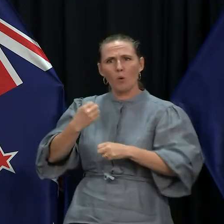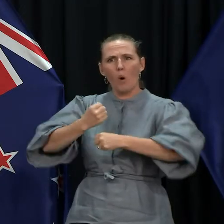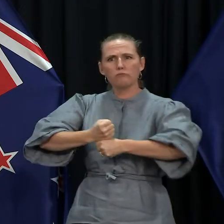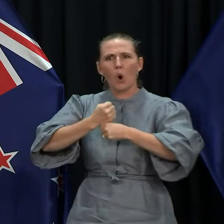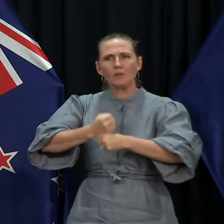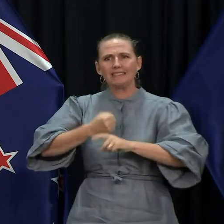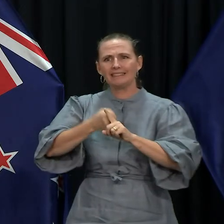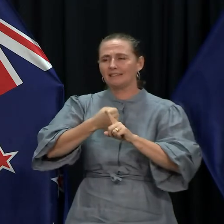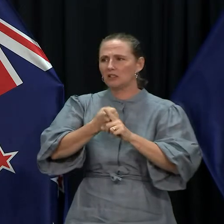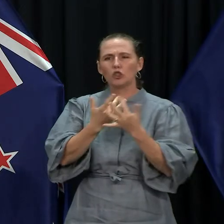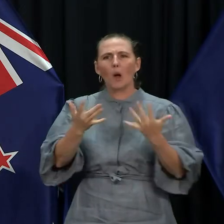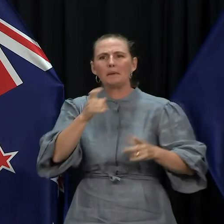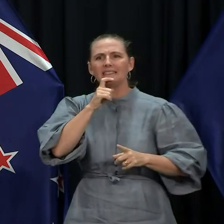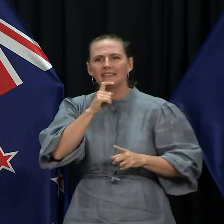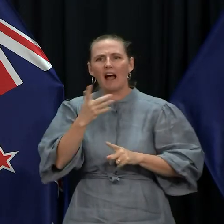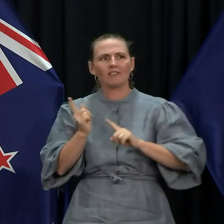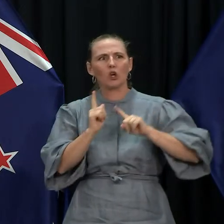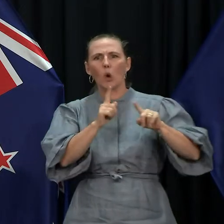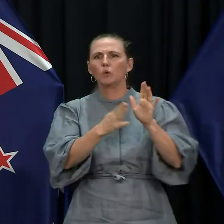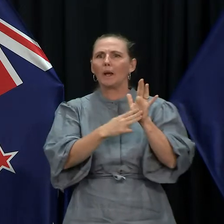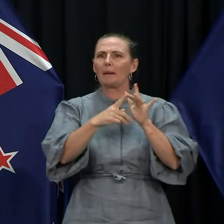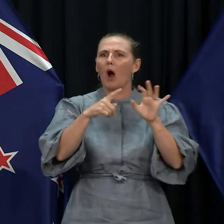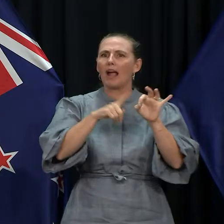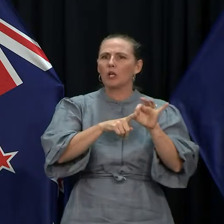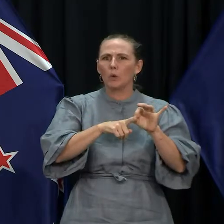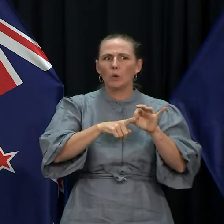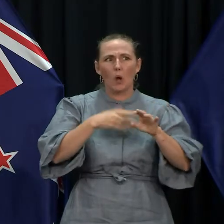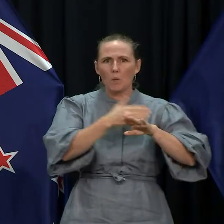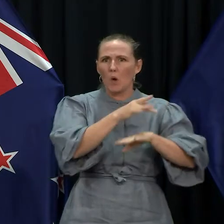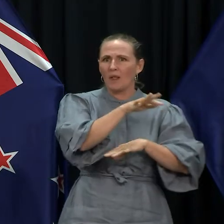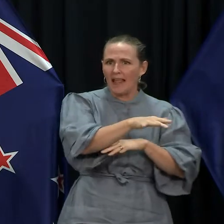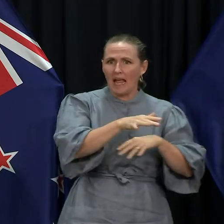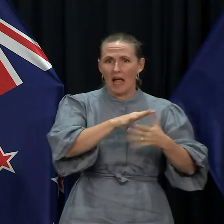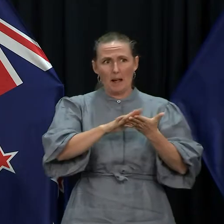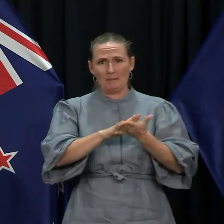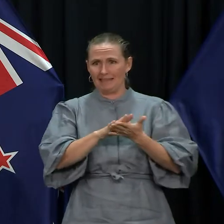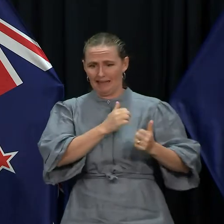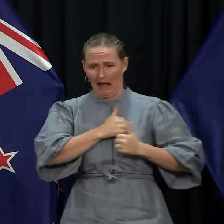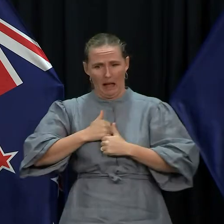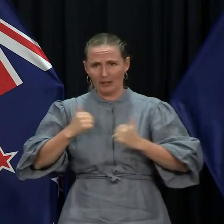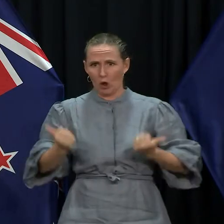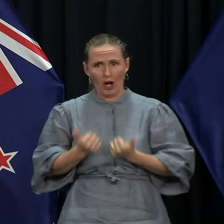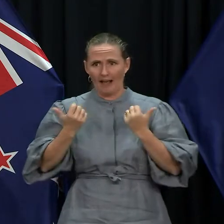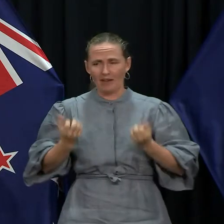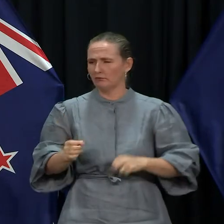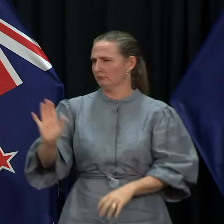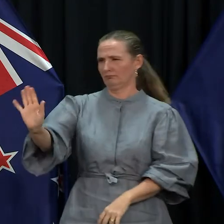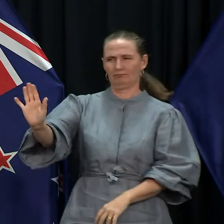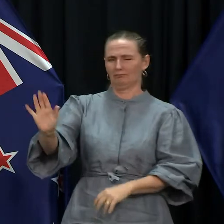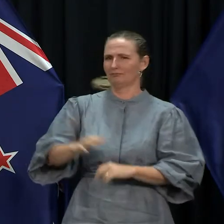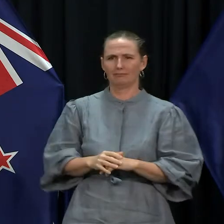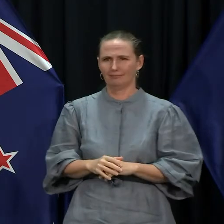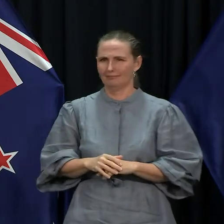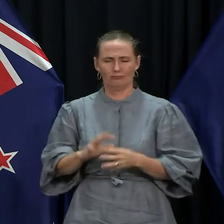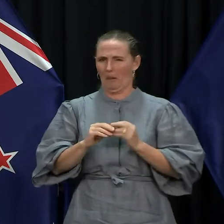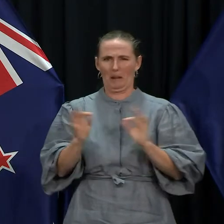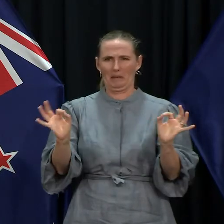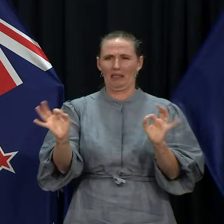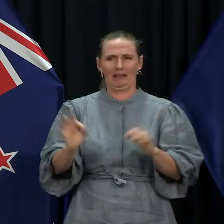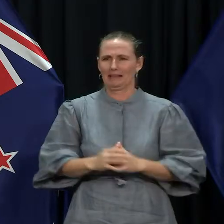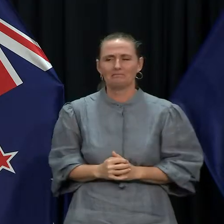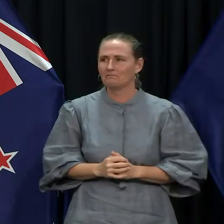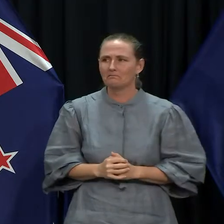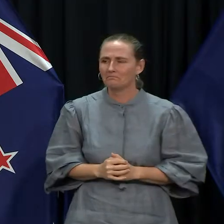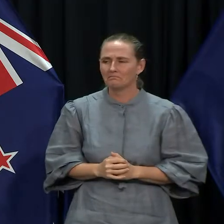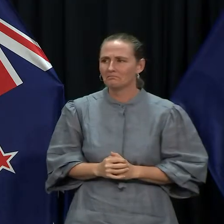MIQ and international relief. I mean, how stretched is the Defence Force at the moment? No, that's not an issue at all. I